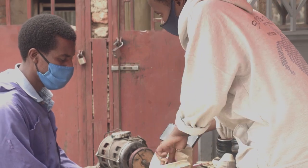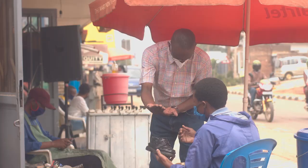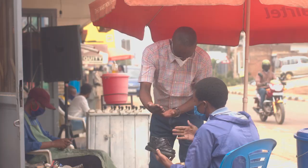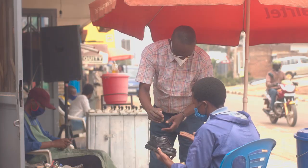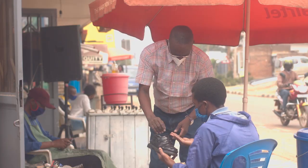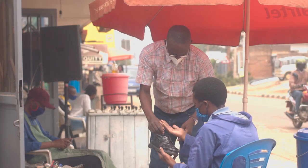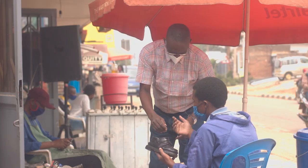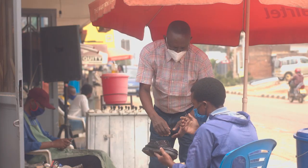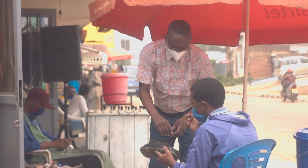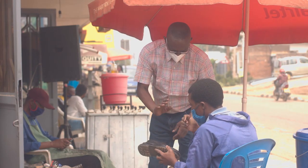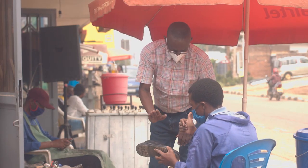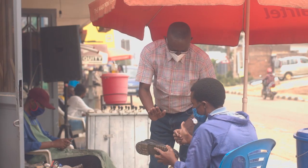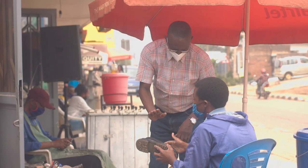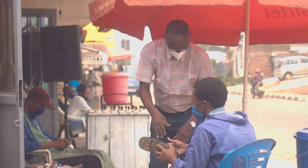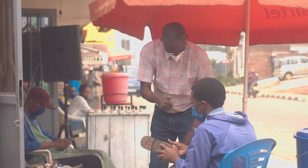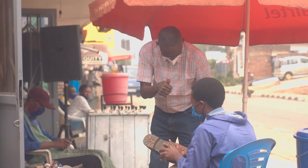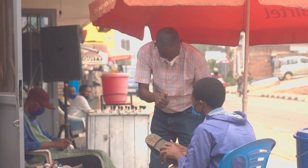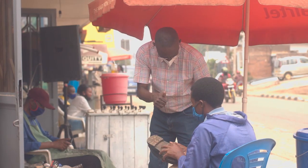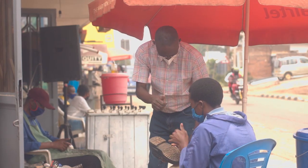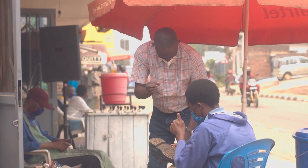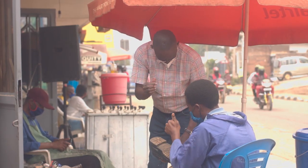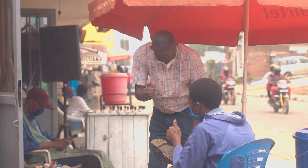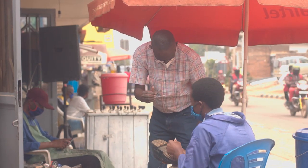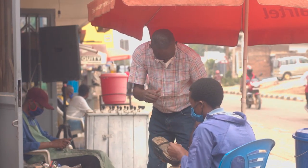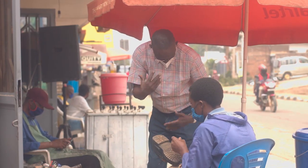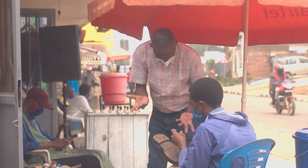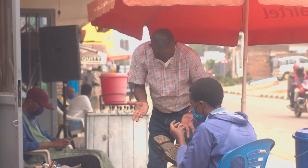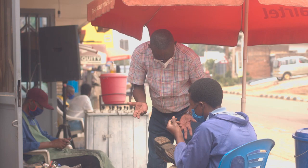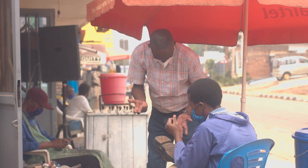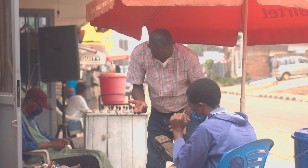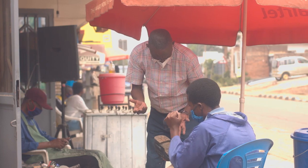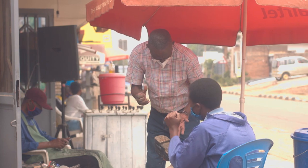to communicate with them as he tries to make money as well as possible to feed his family.